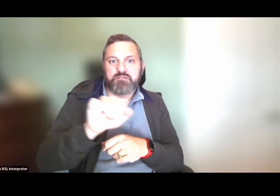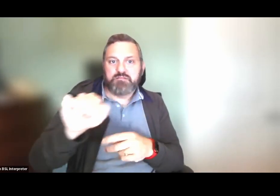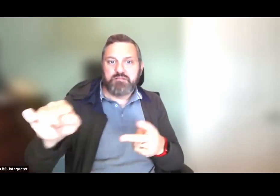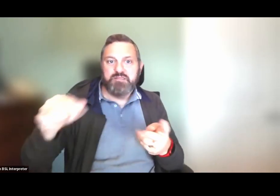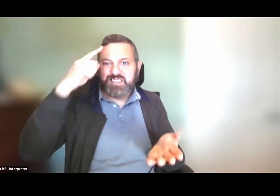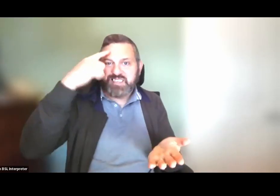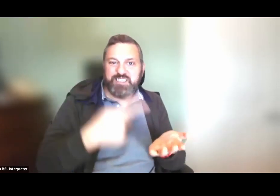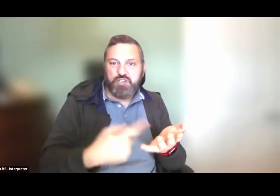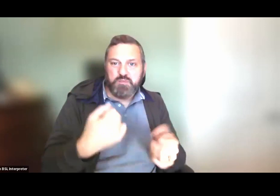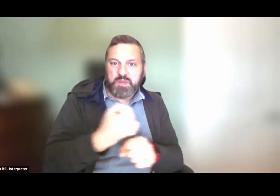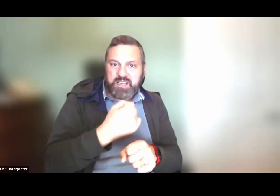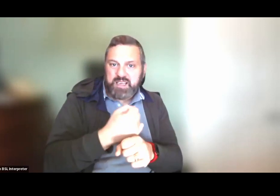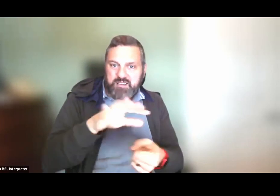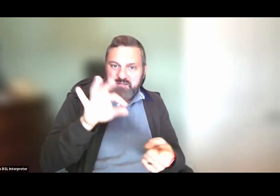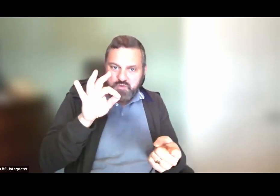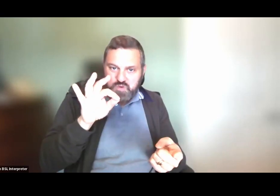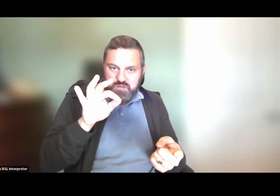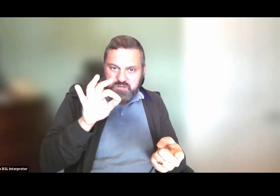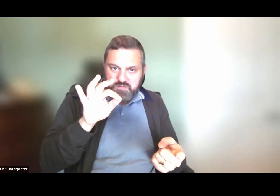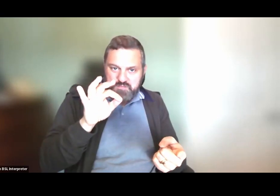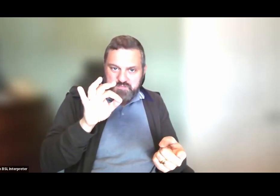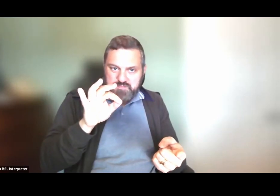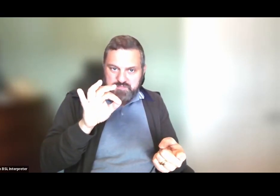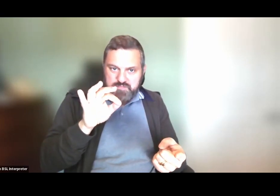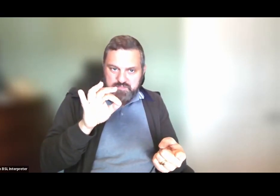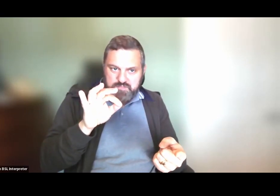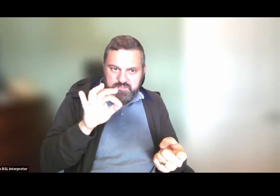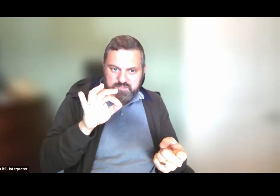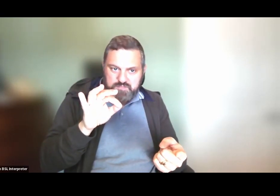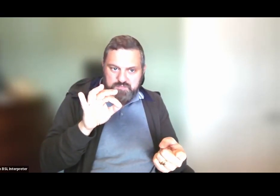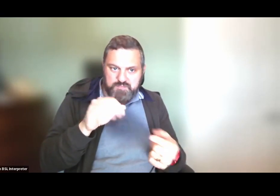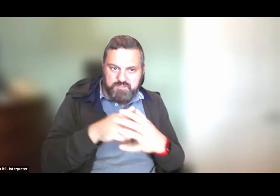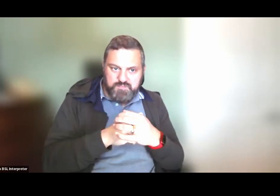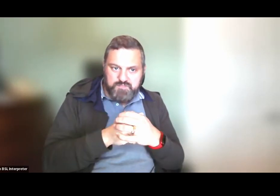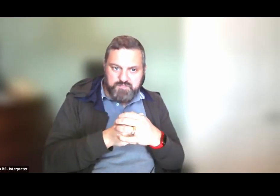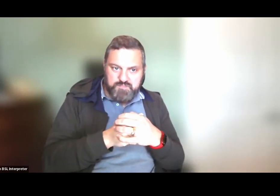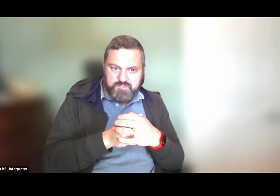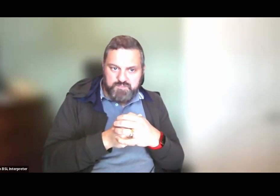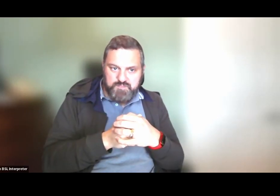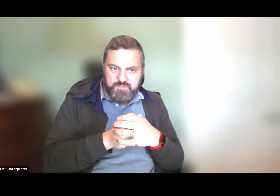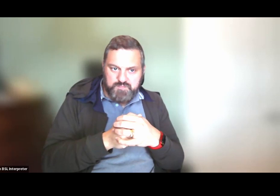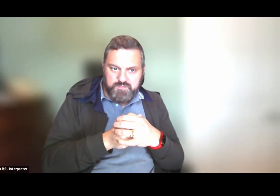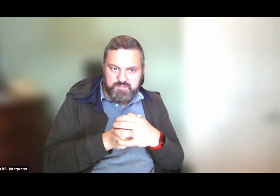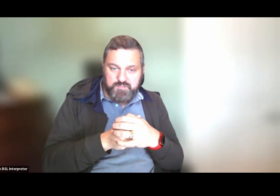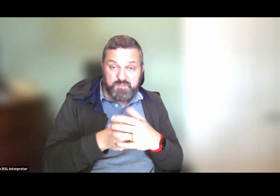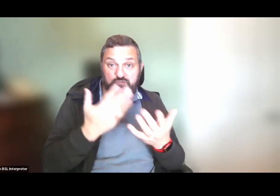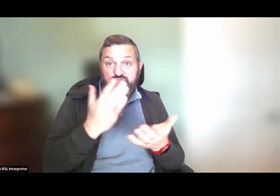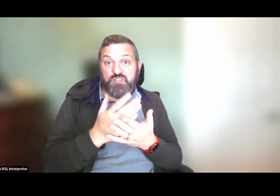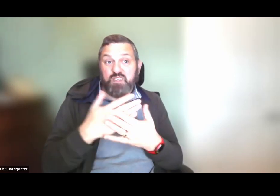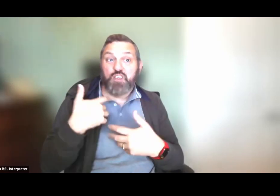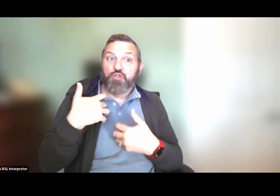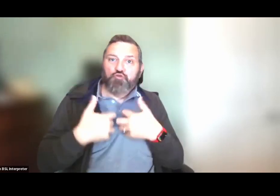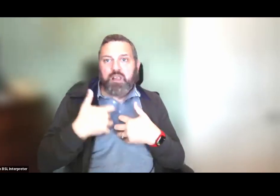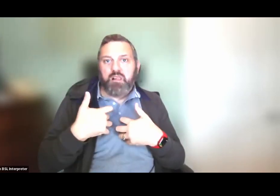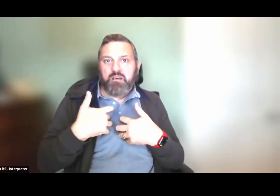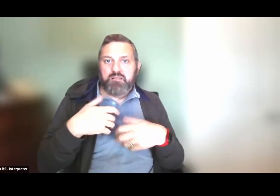decision-making tools, to monitor their transformation over the coming decades. And it's a thrill for us to see